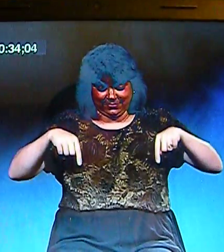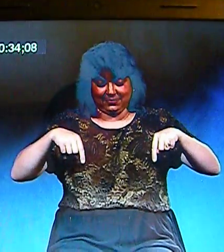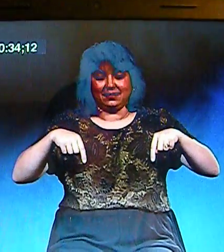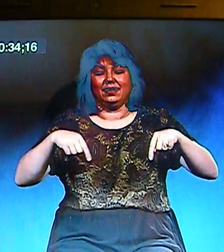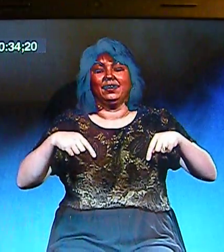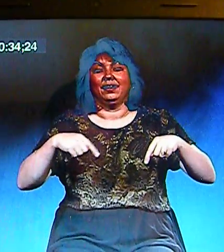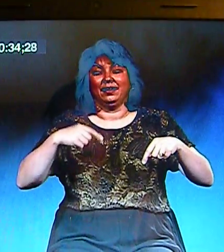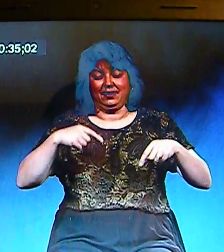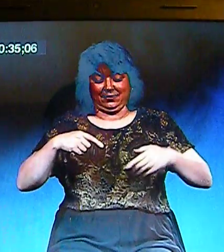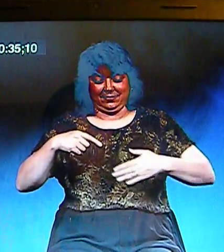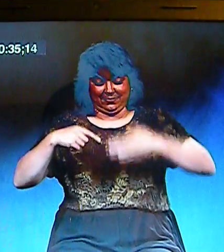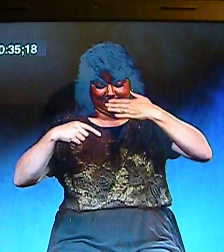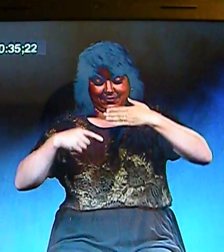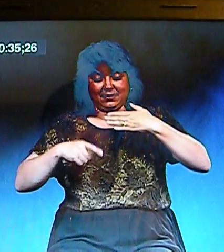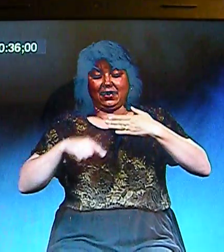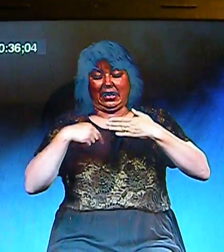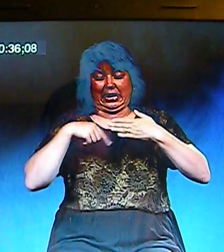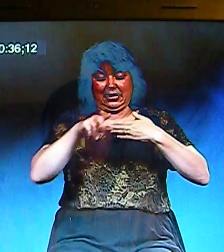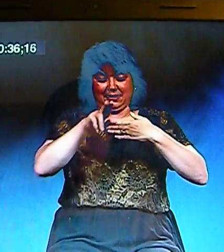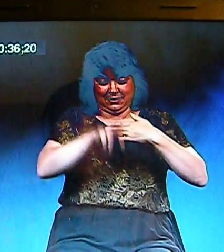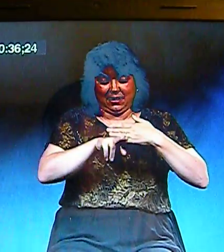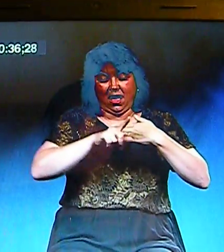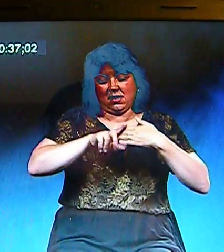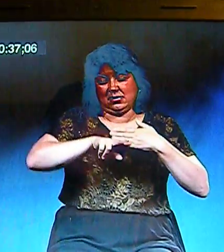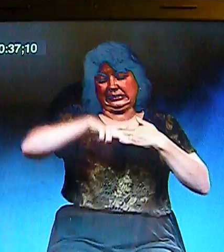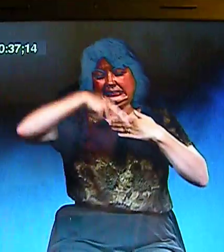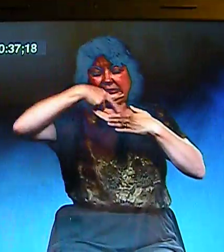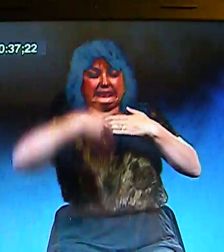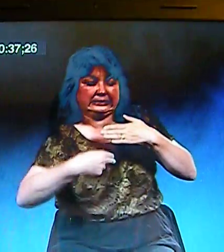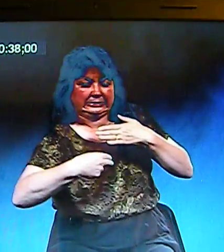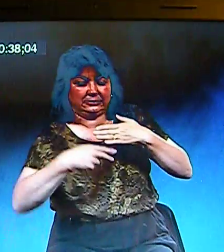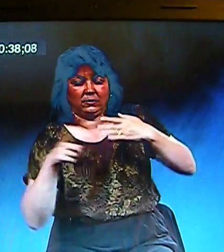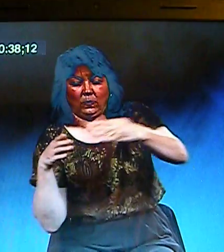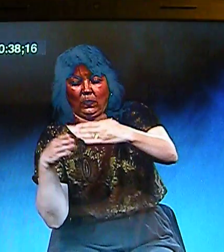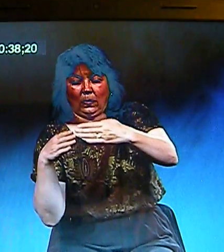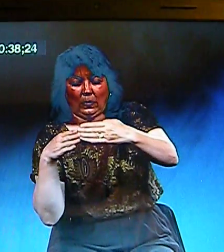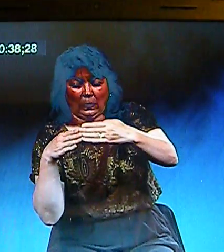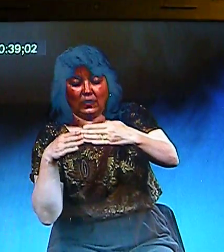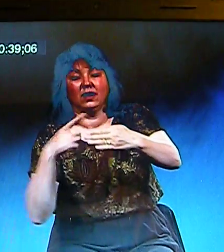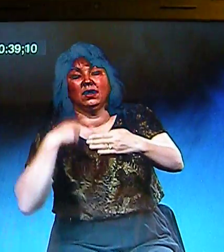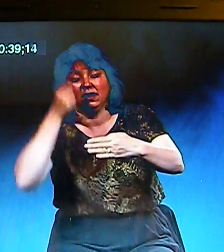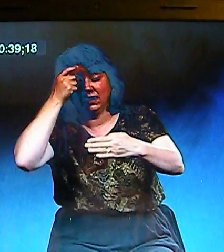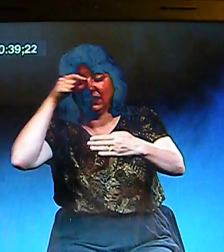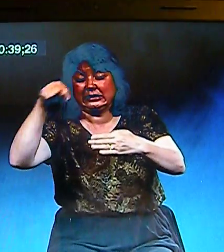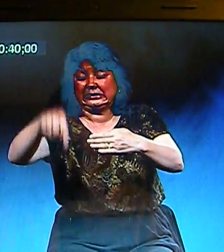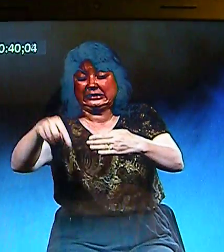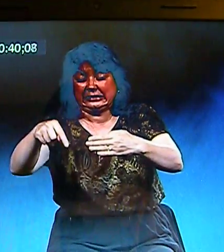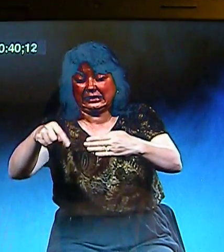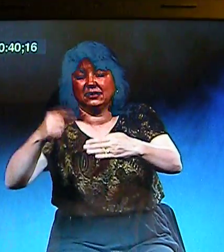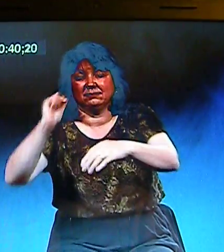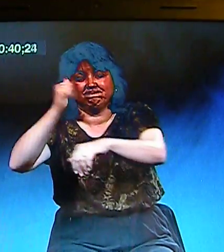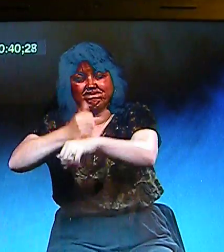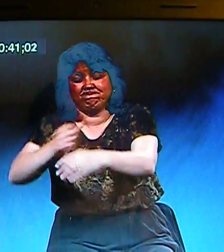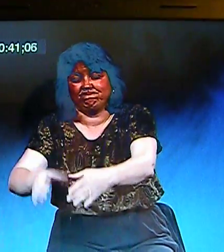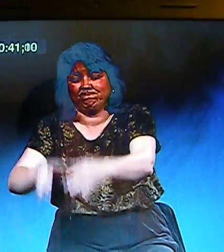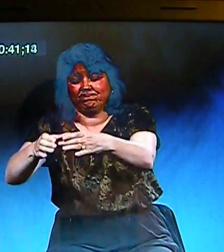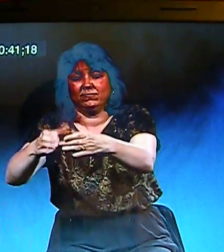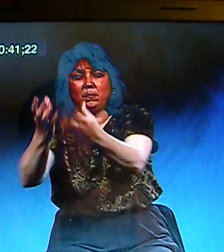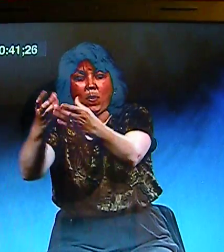bedtime, I decided that I was going to sleep in the kitchen, and so I got a chair and turned it around so my